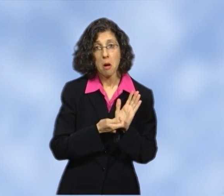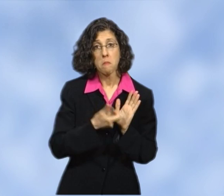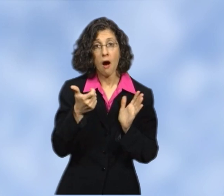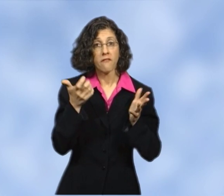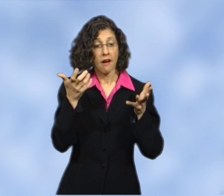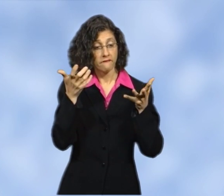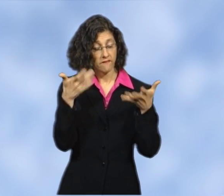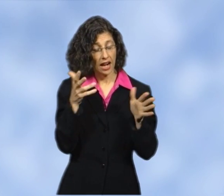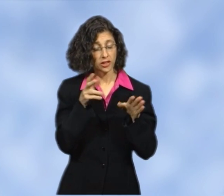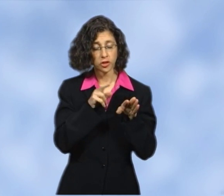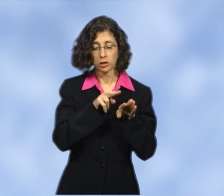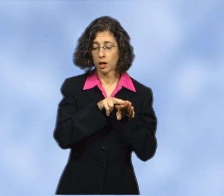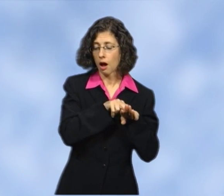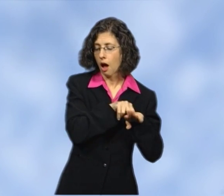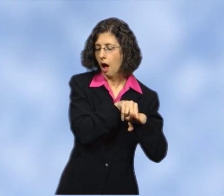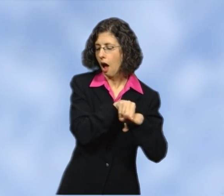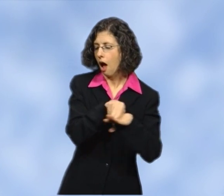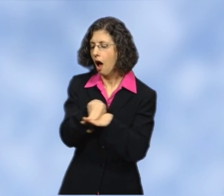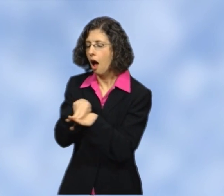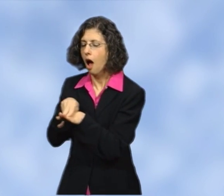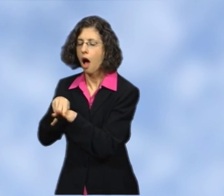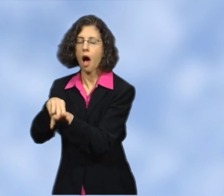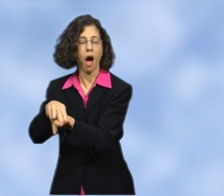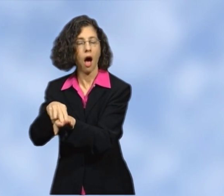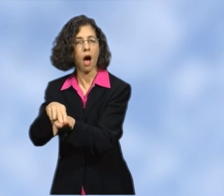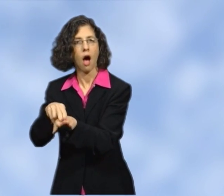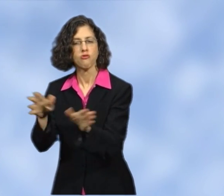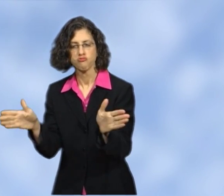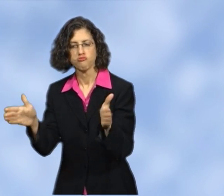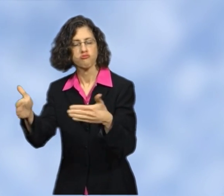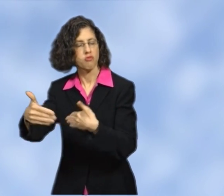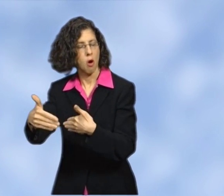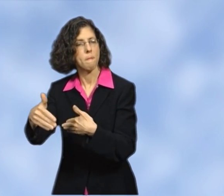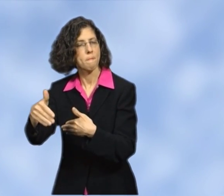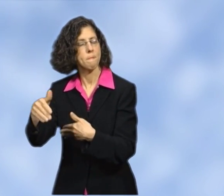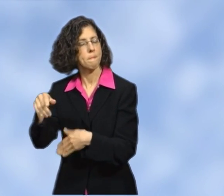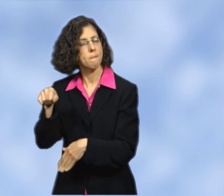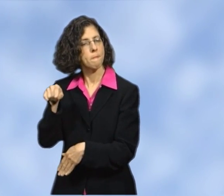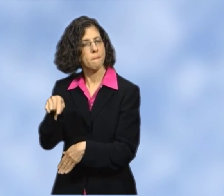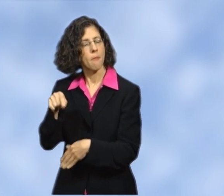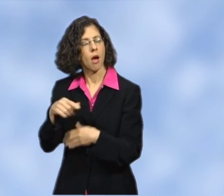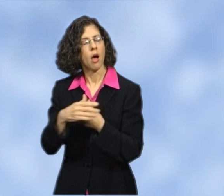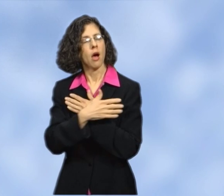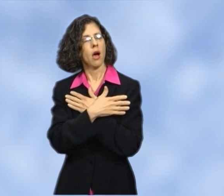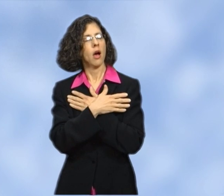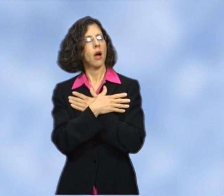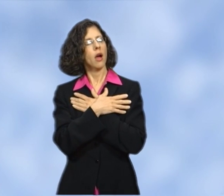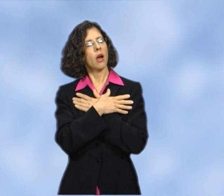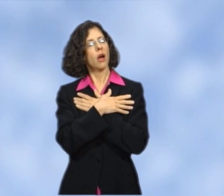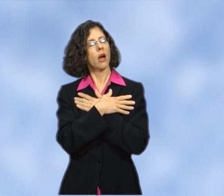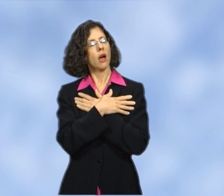When the procedure is done, the patient is moved to a special area to